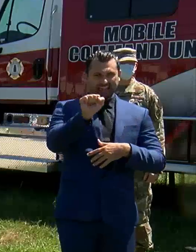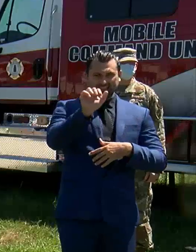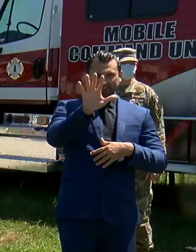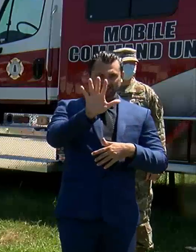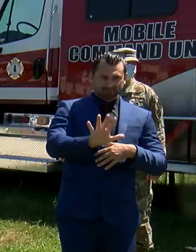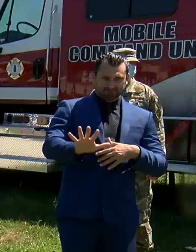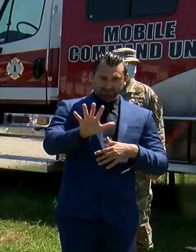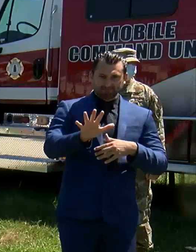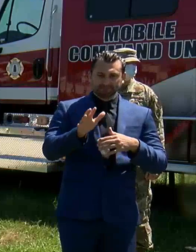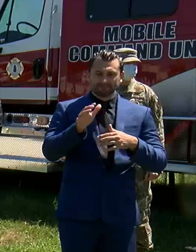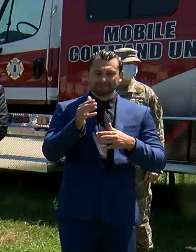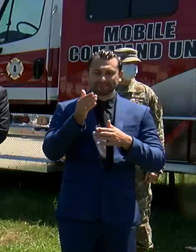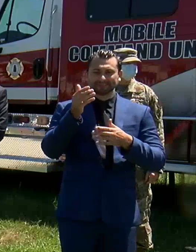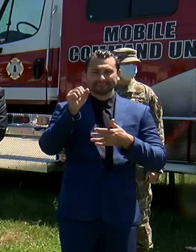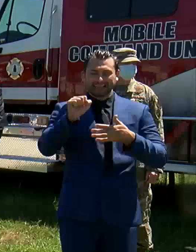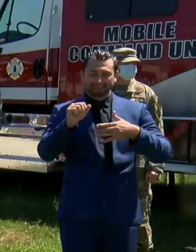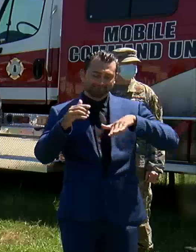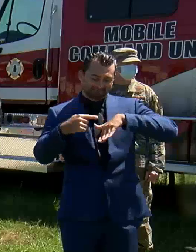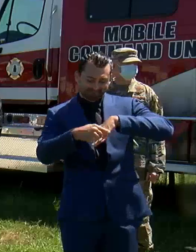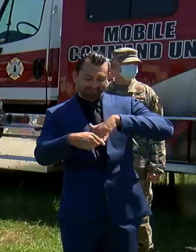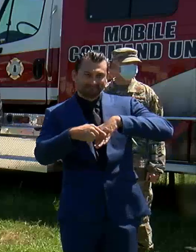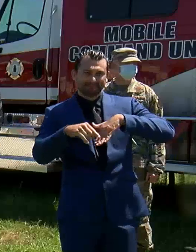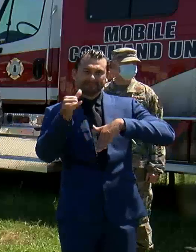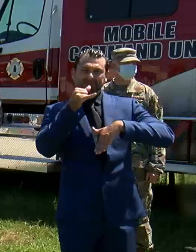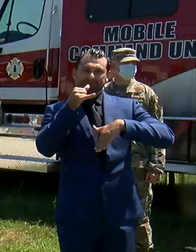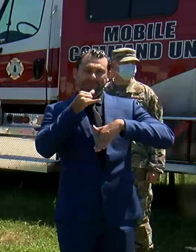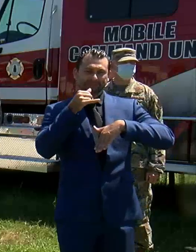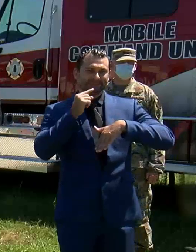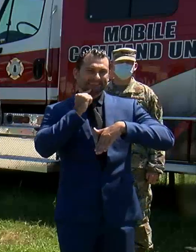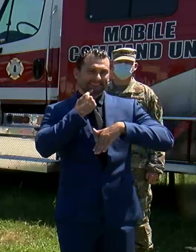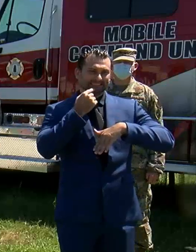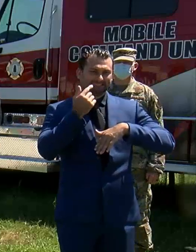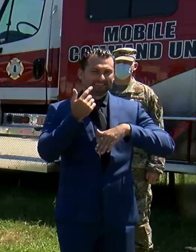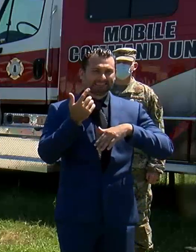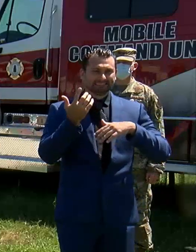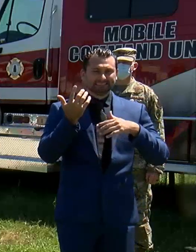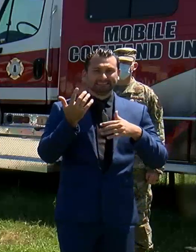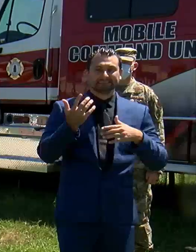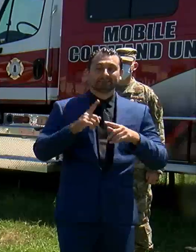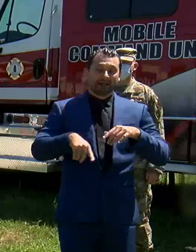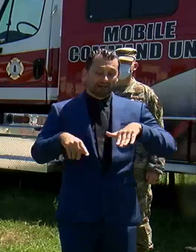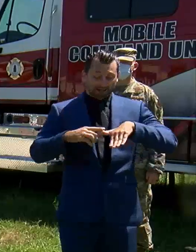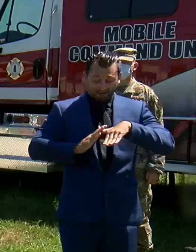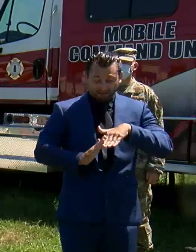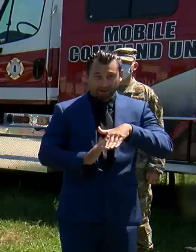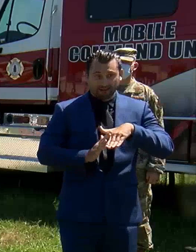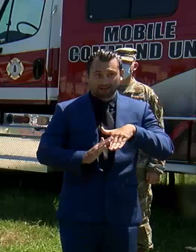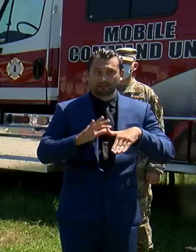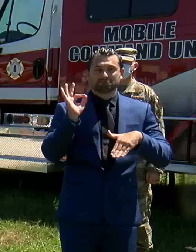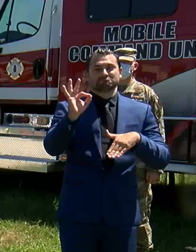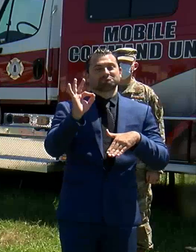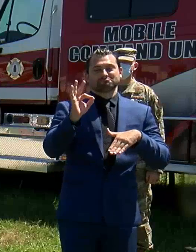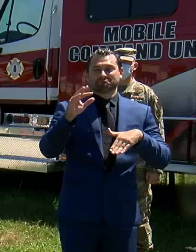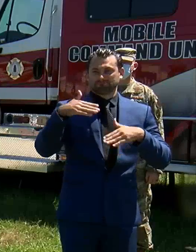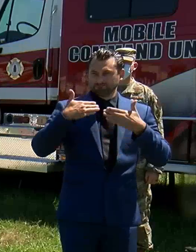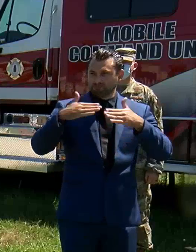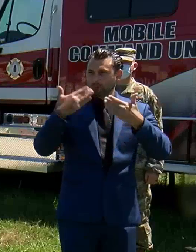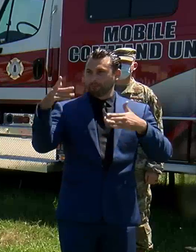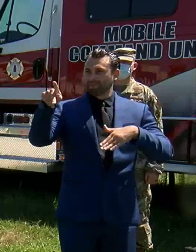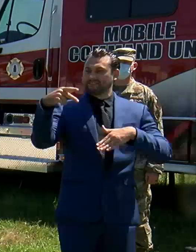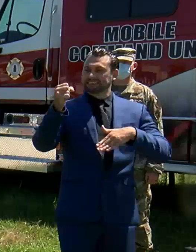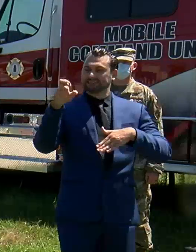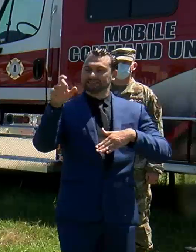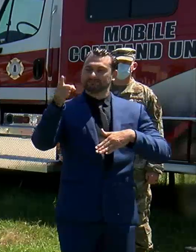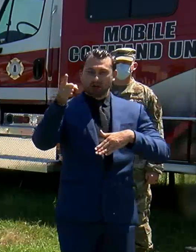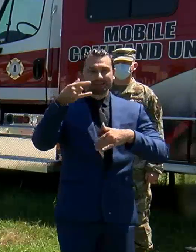Florida, we have the ability to move into phase 1 and then I think hopefully continue down the line. So this is